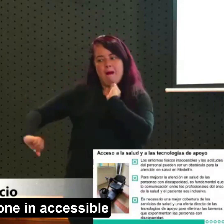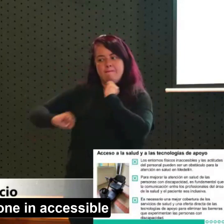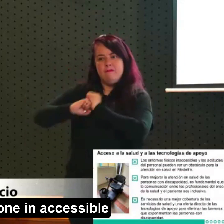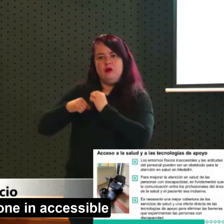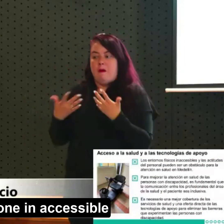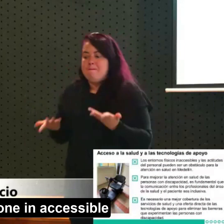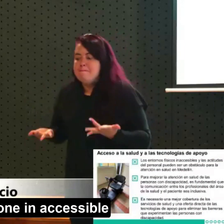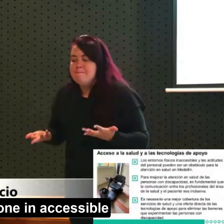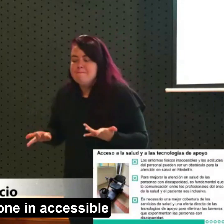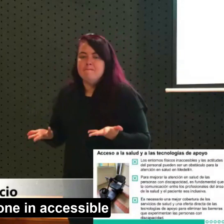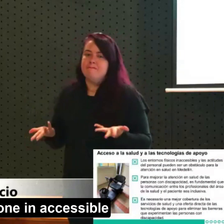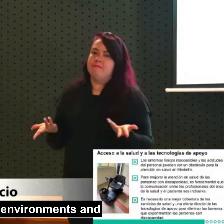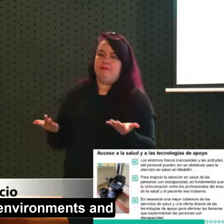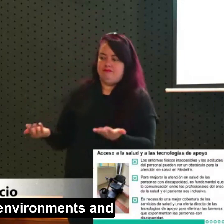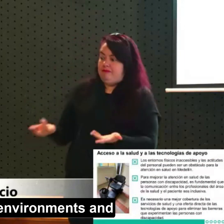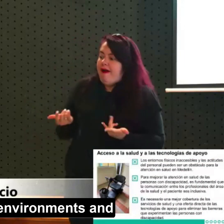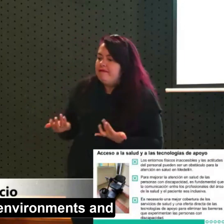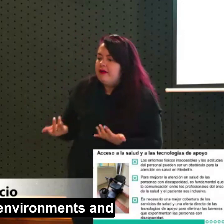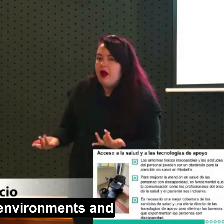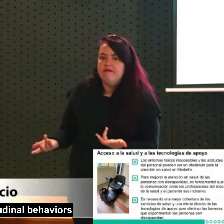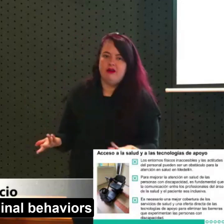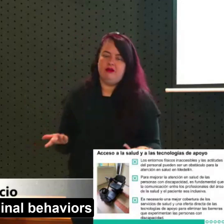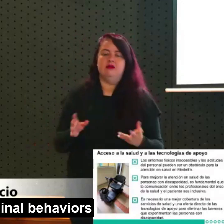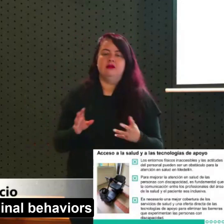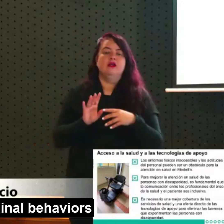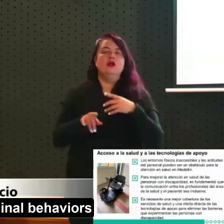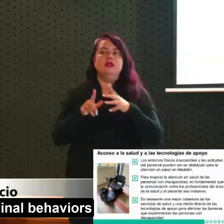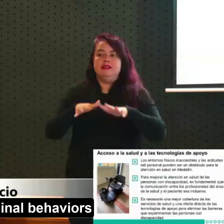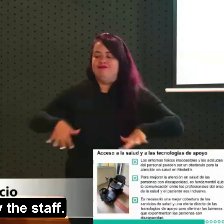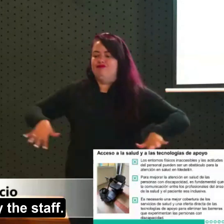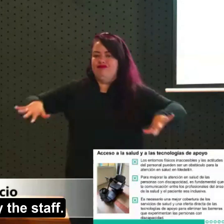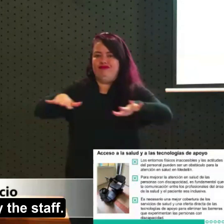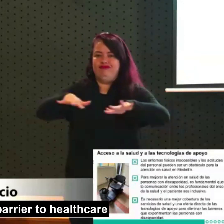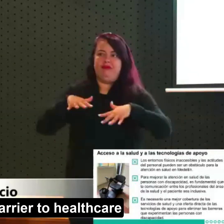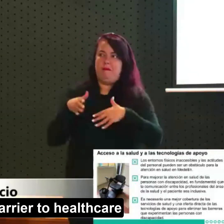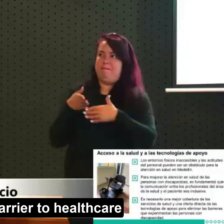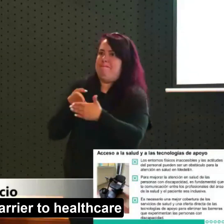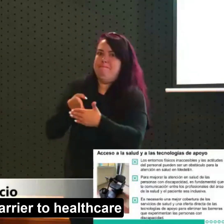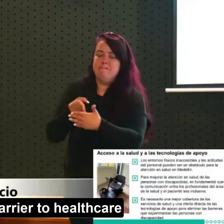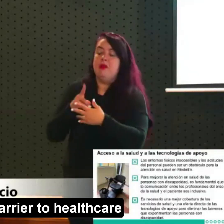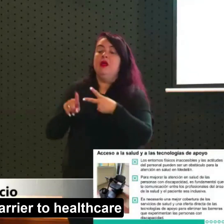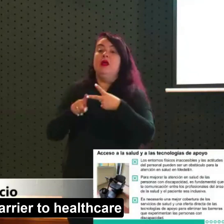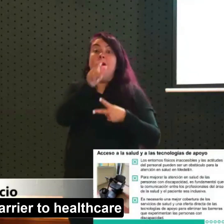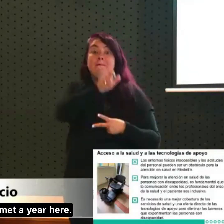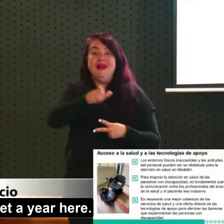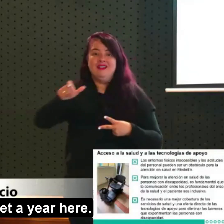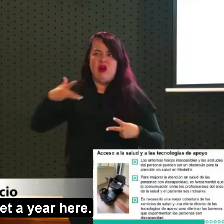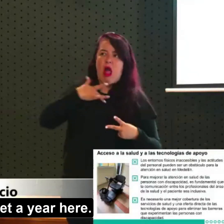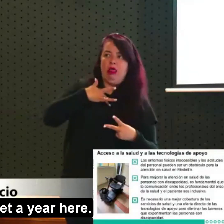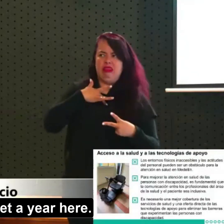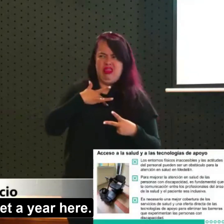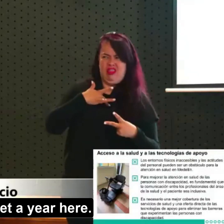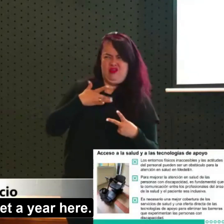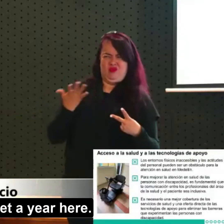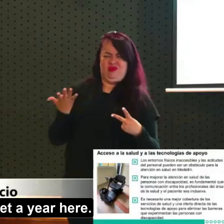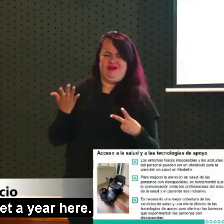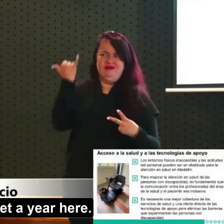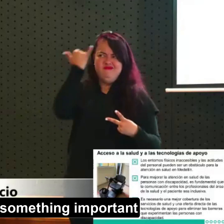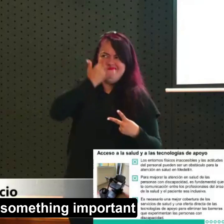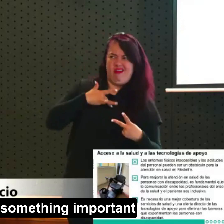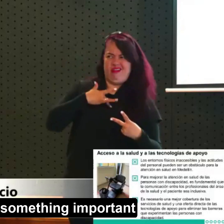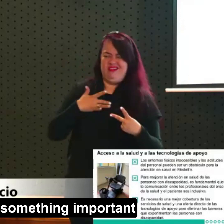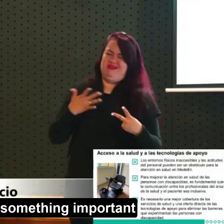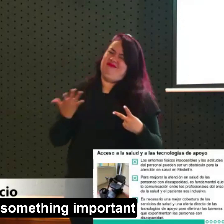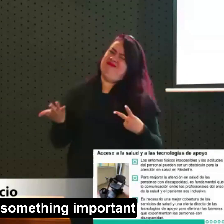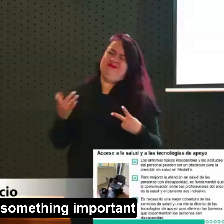the first one, inaccessible physical environments and attitudinal behaviors by the staff can be a barrier to healthcare. in Medellín. And here